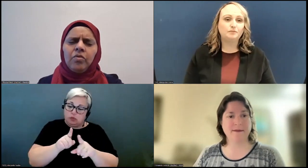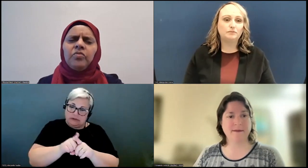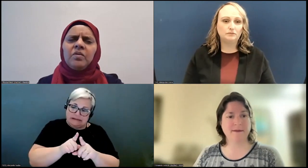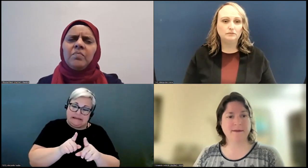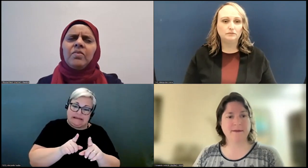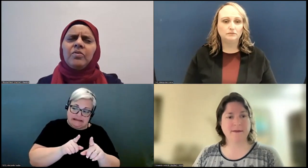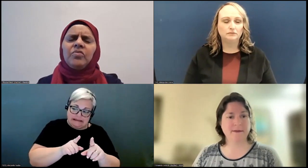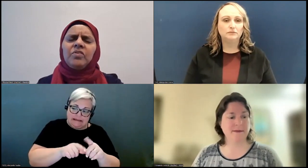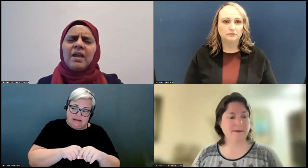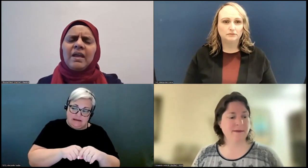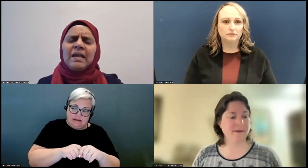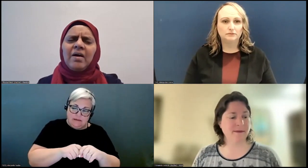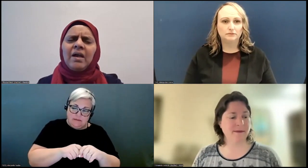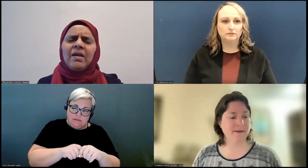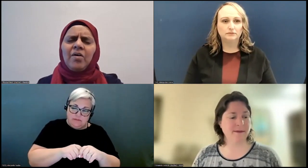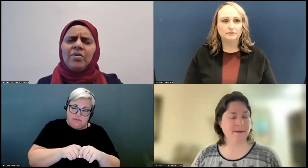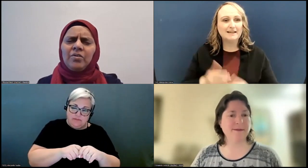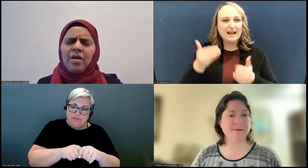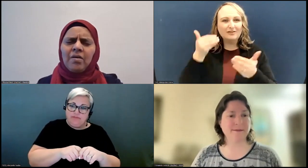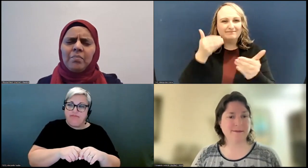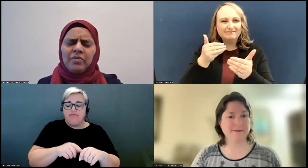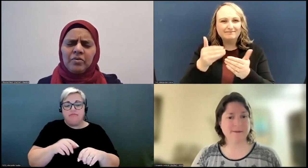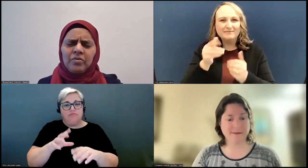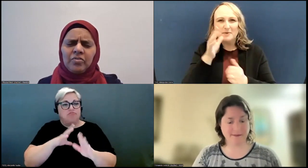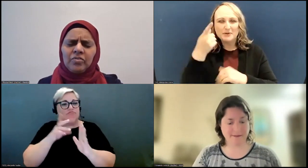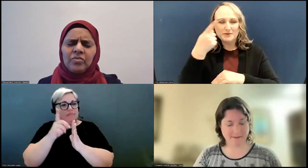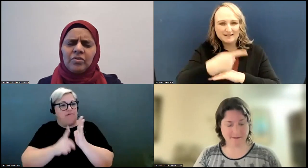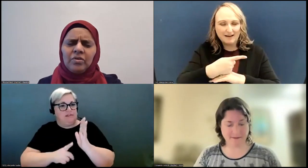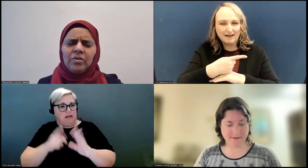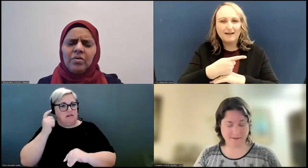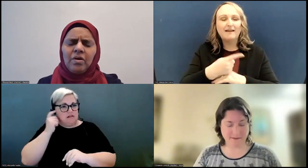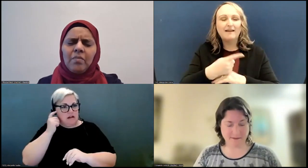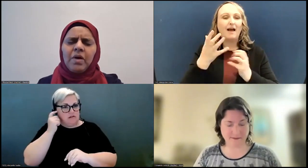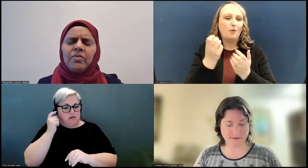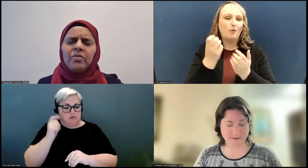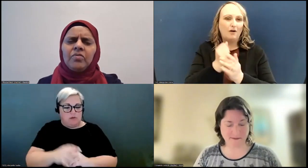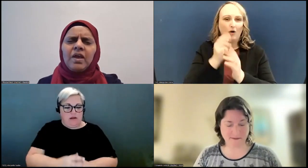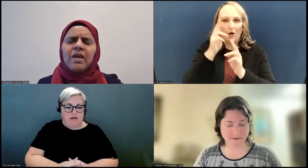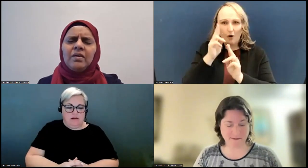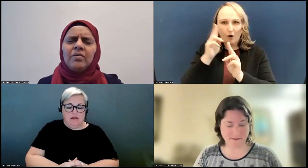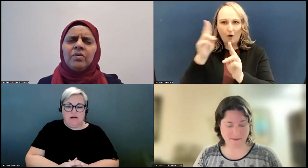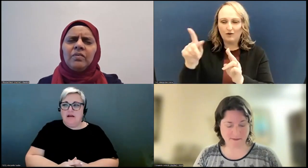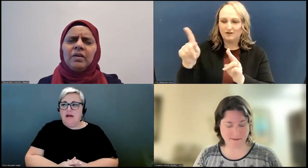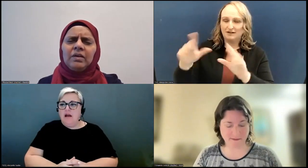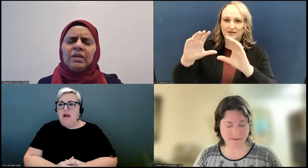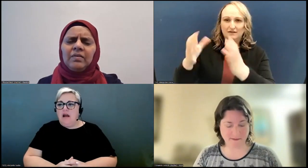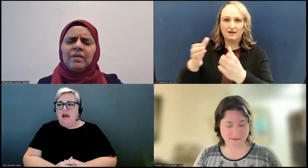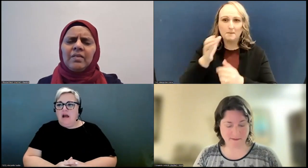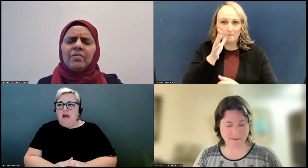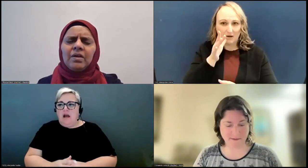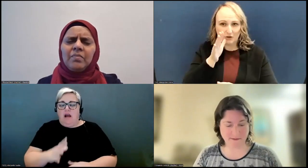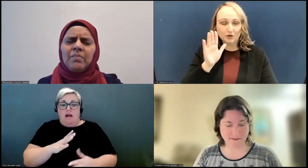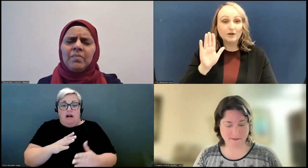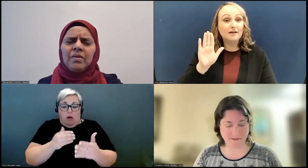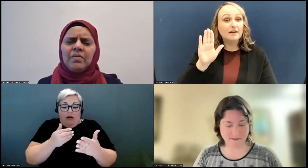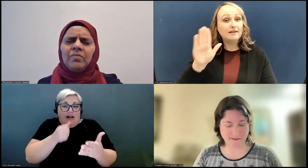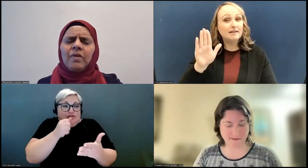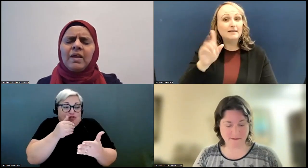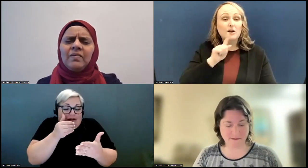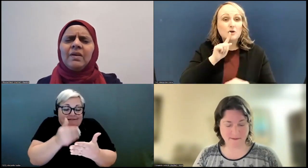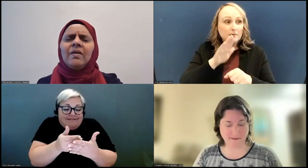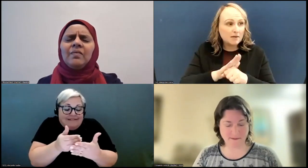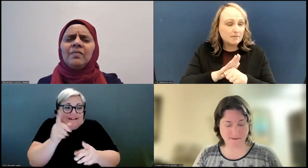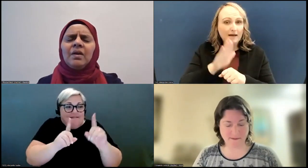So close to Mother's Day, I honor our mothers and their resilience and their commitment